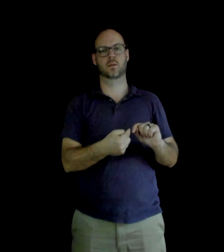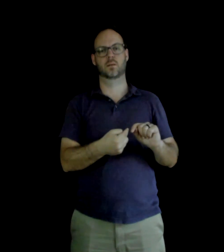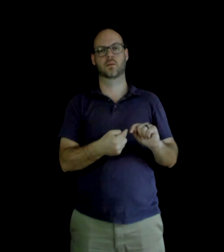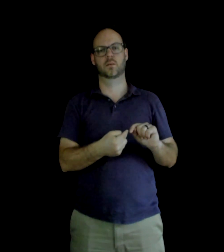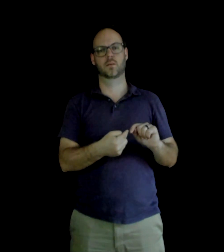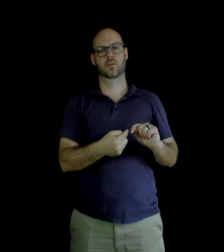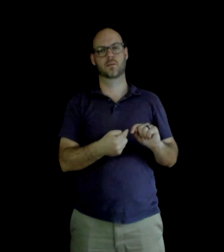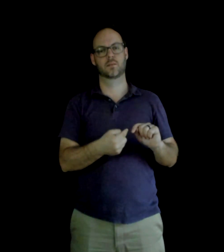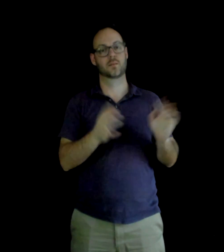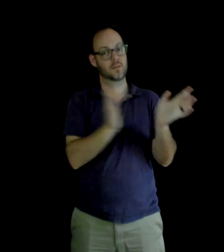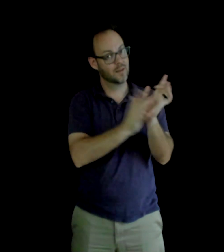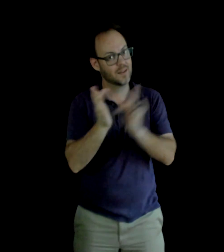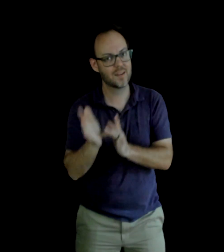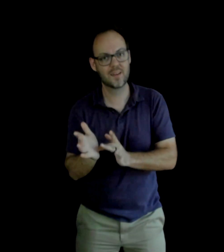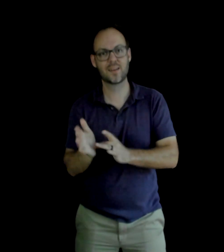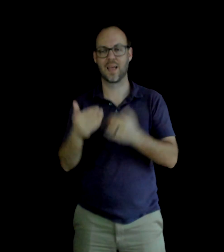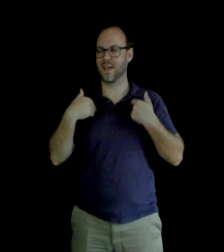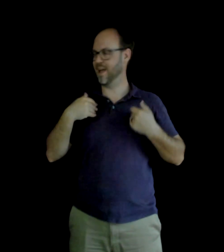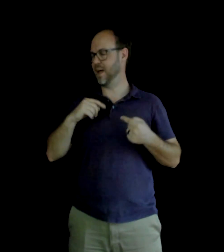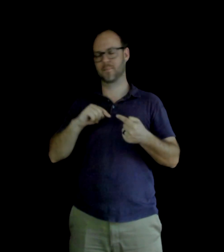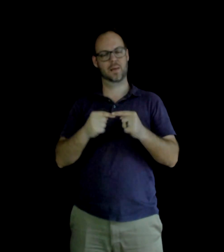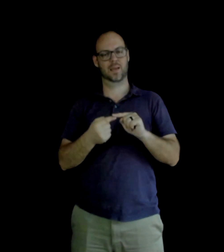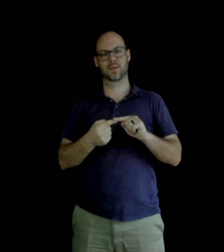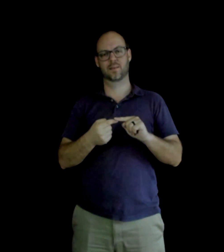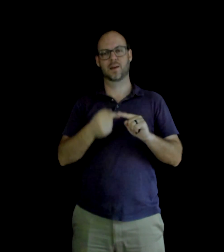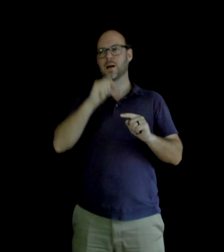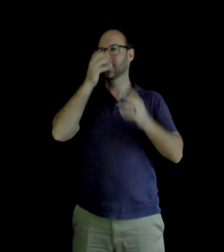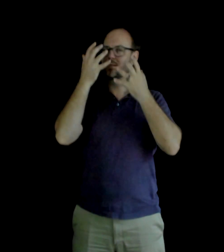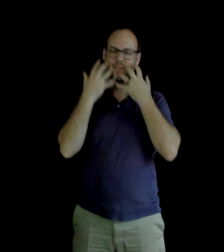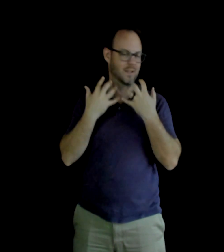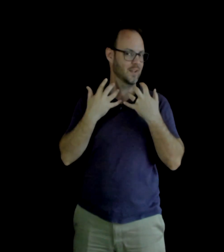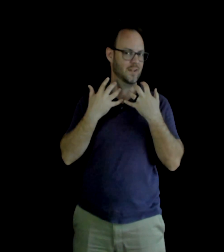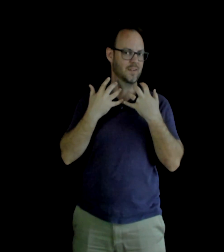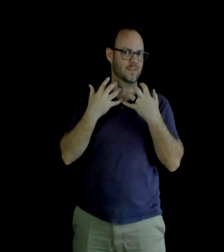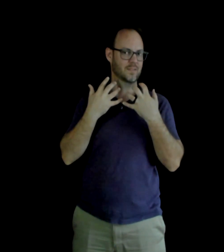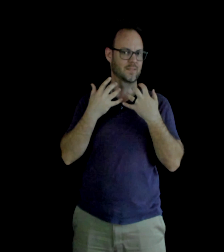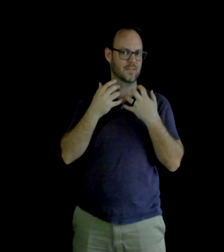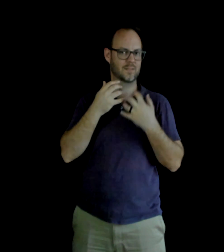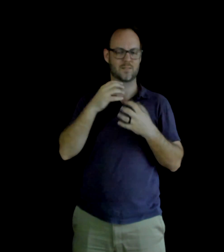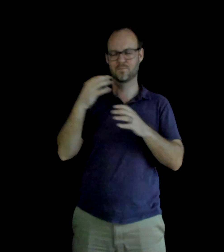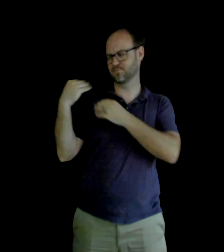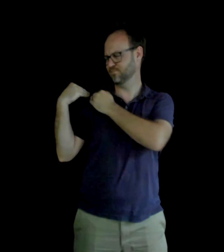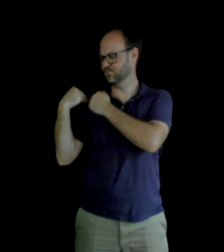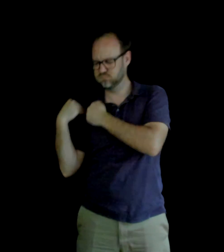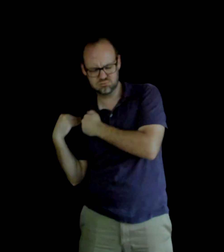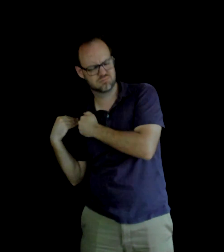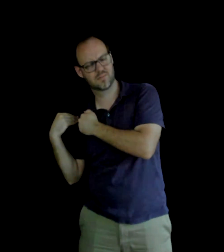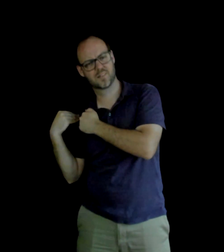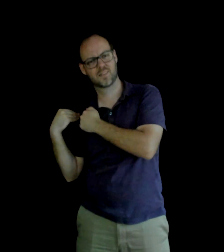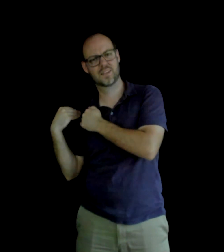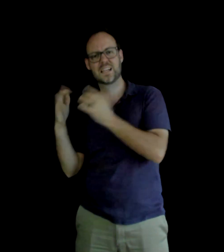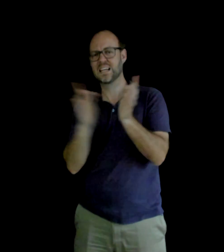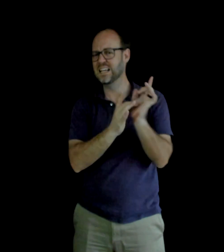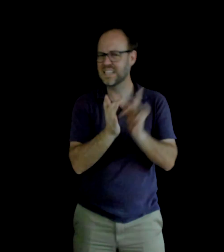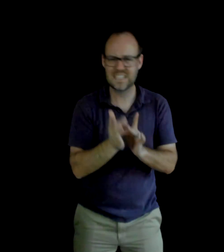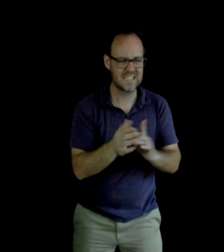afflicted. Jesus had pain and sorrows and burdens.